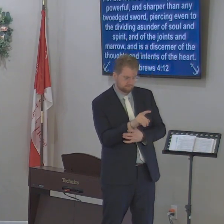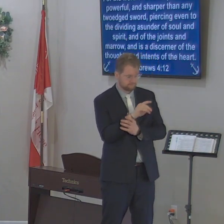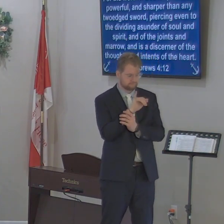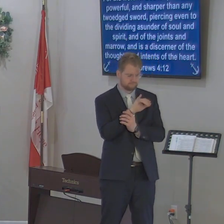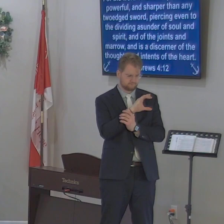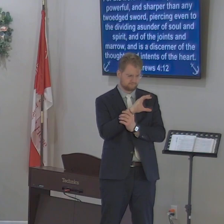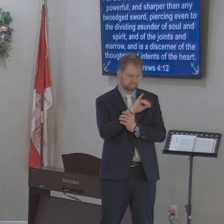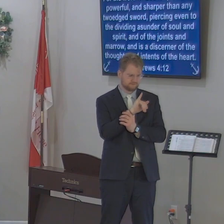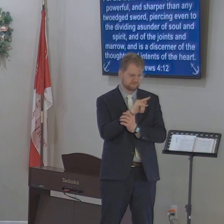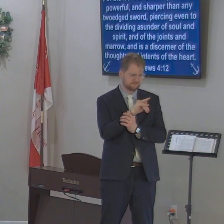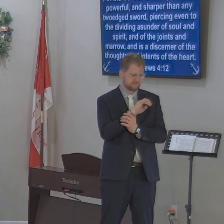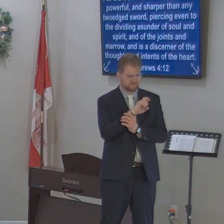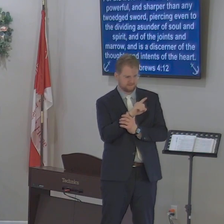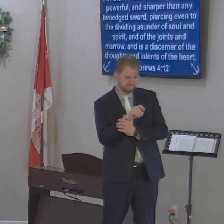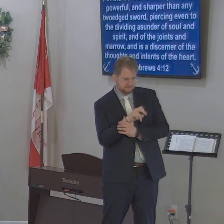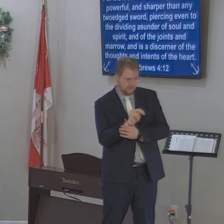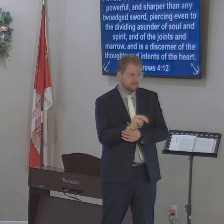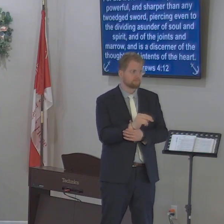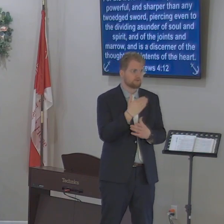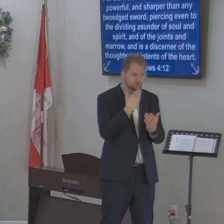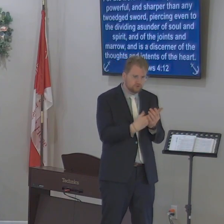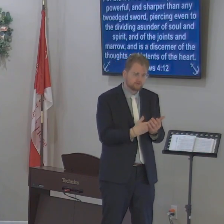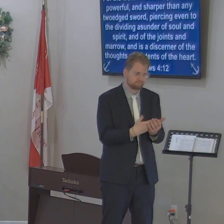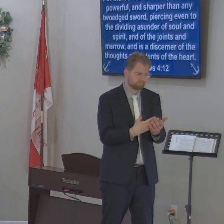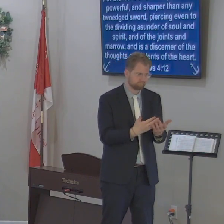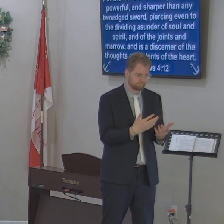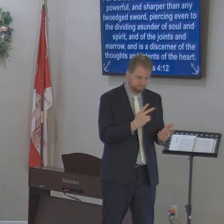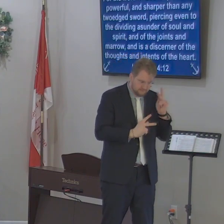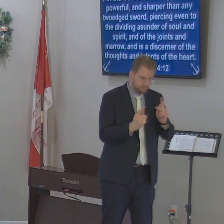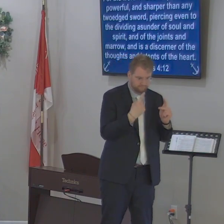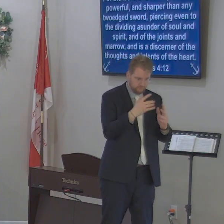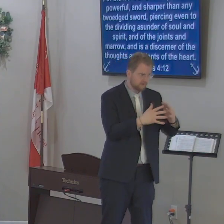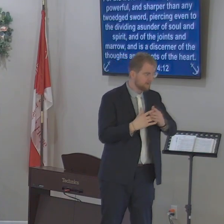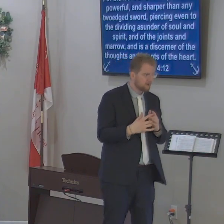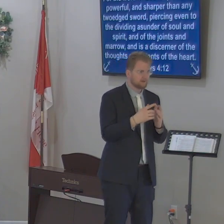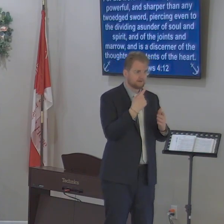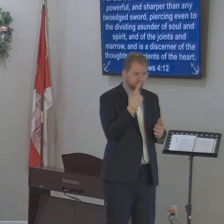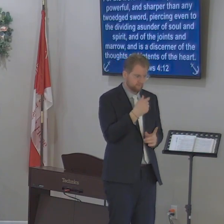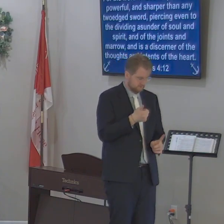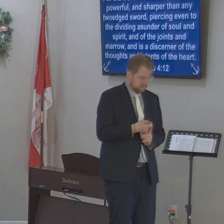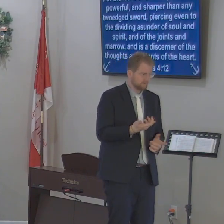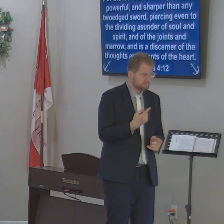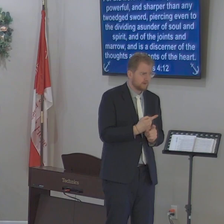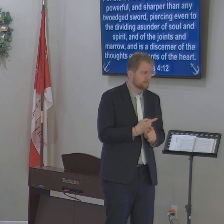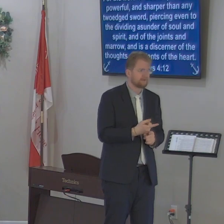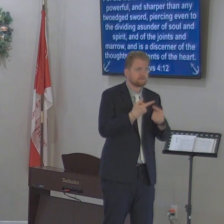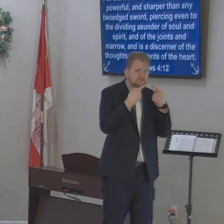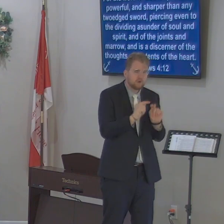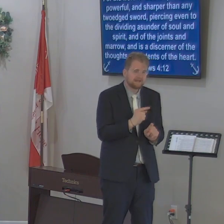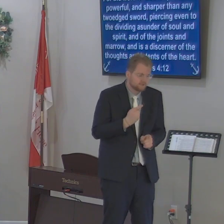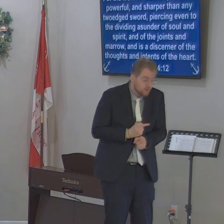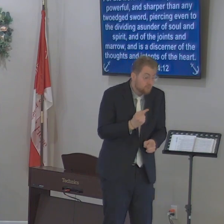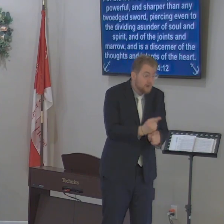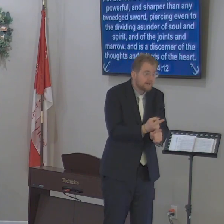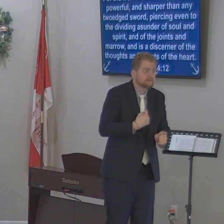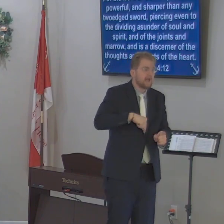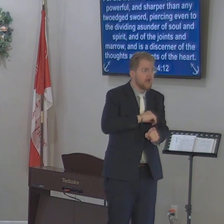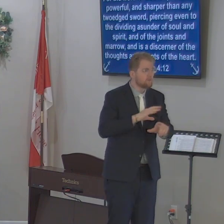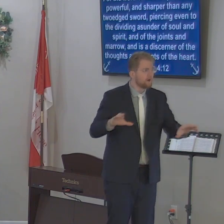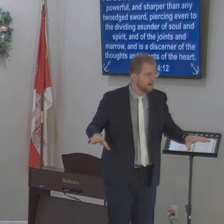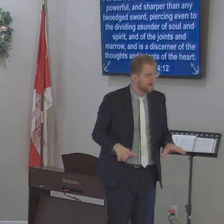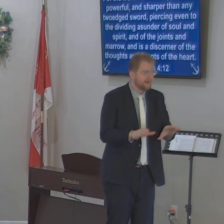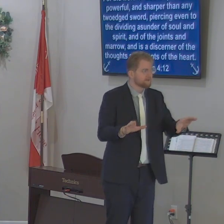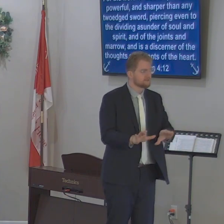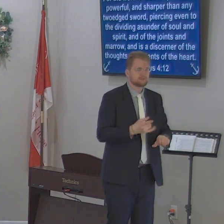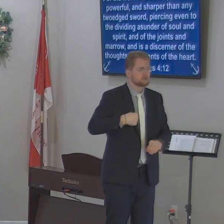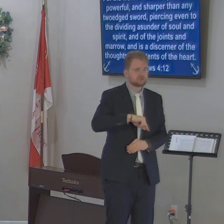that. Anyway, it is living of God. And it is a discerner of our thoughts and the intents